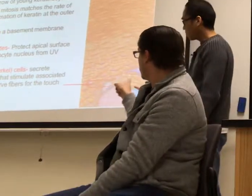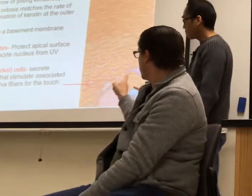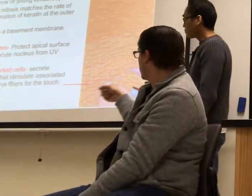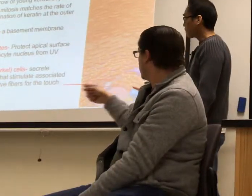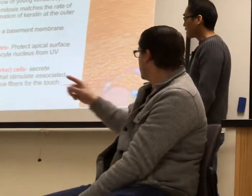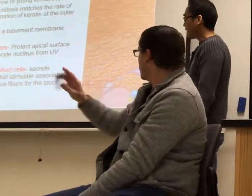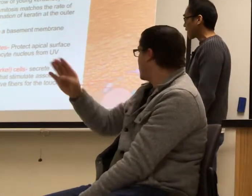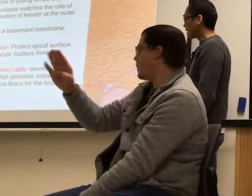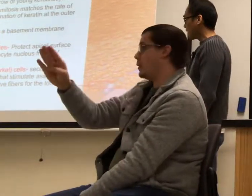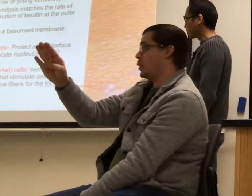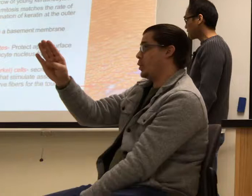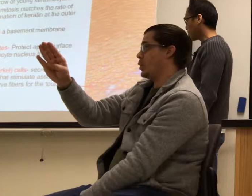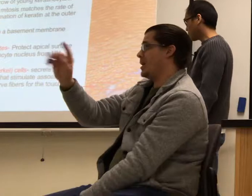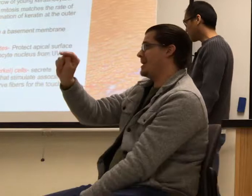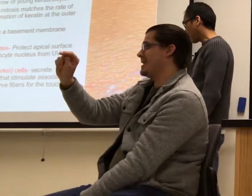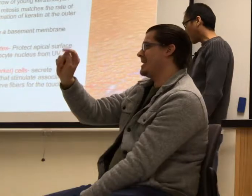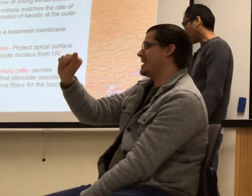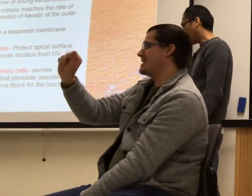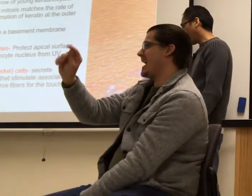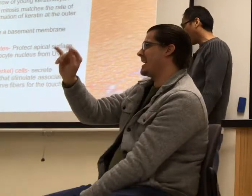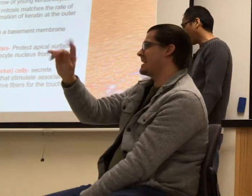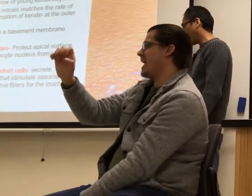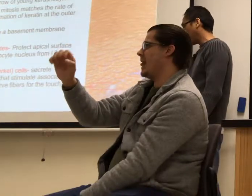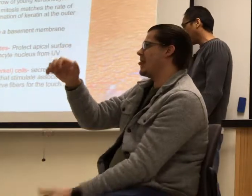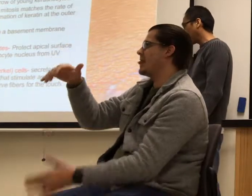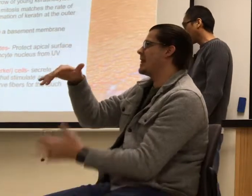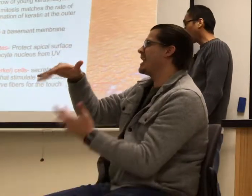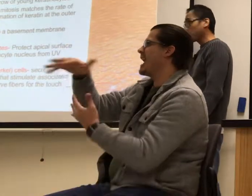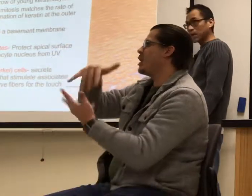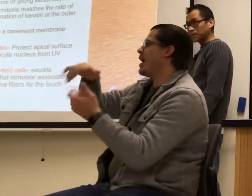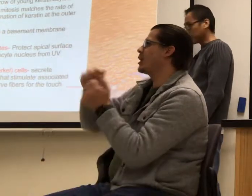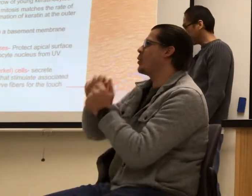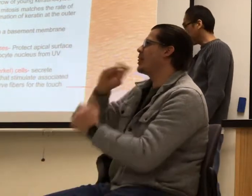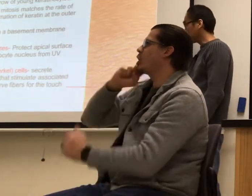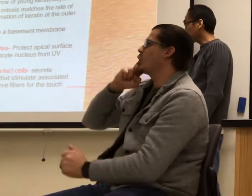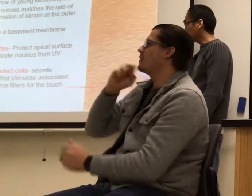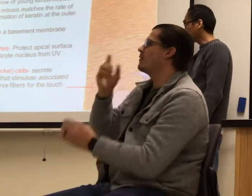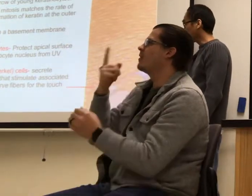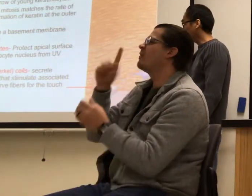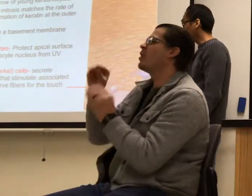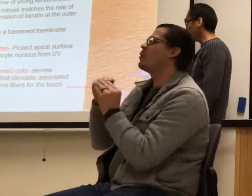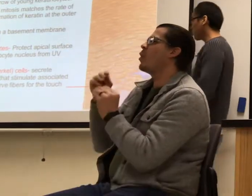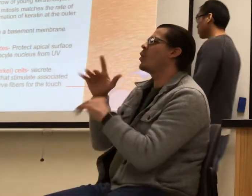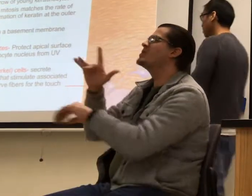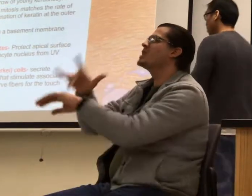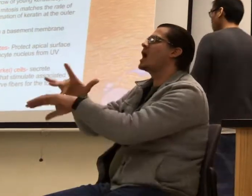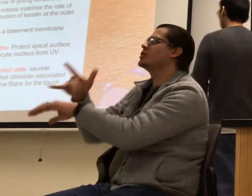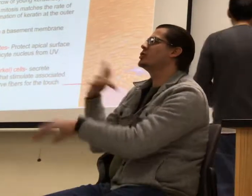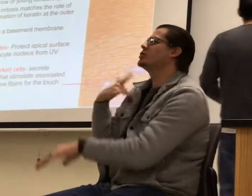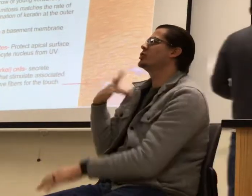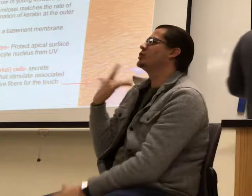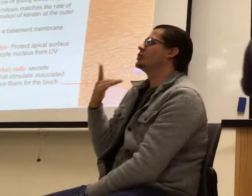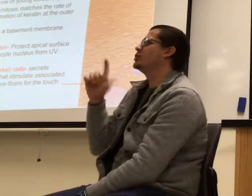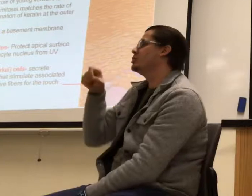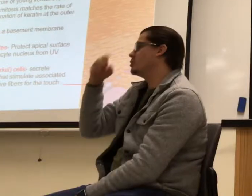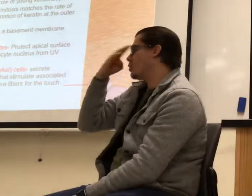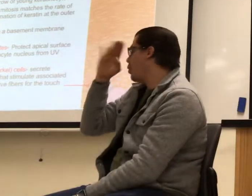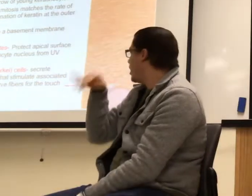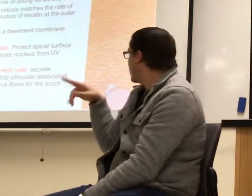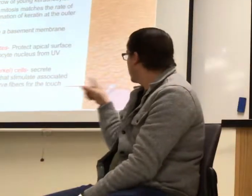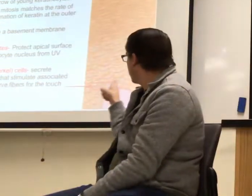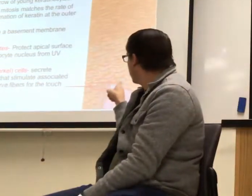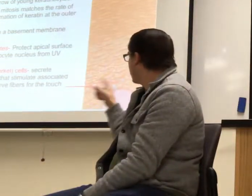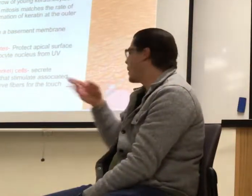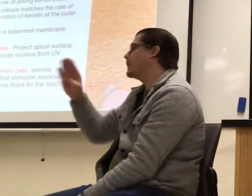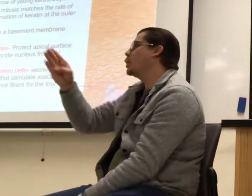a tactile cell. It's interacting with the nerve ending for more touch sensation. Okay, so you should note